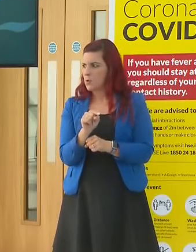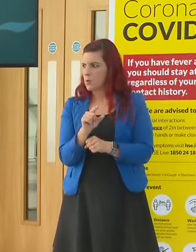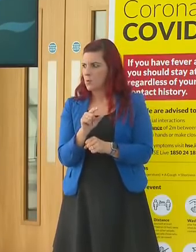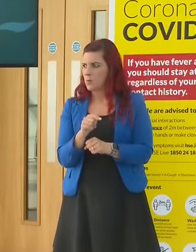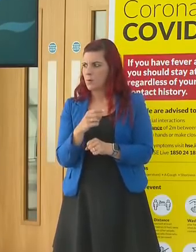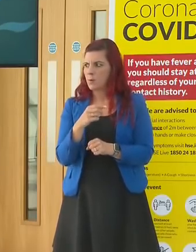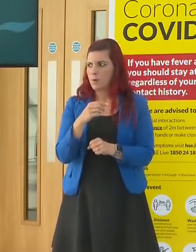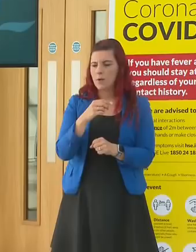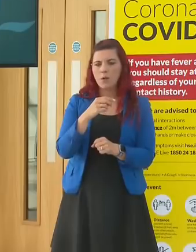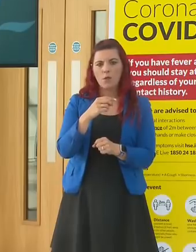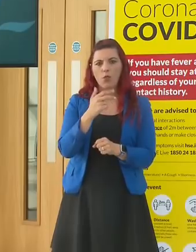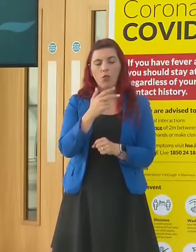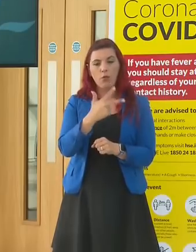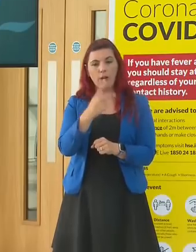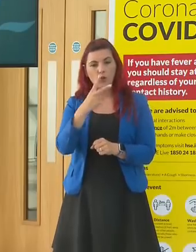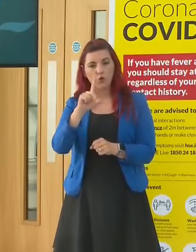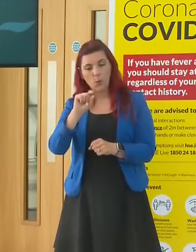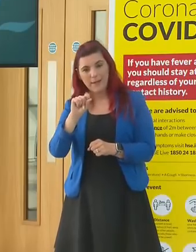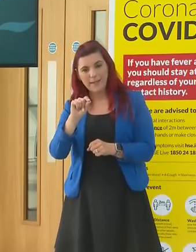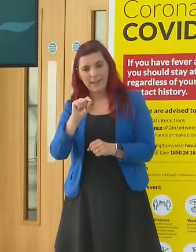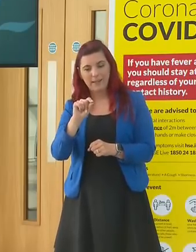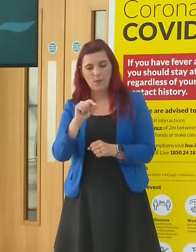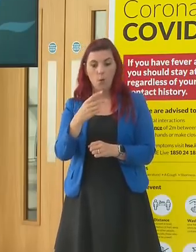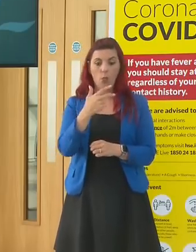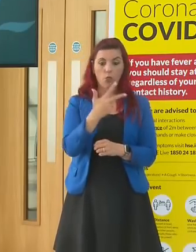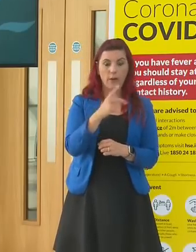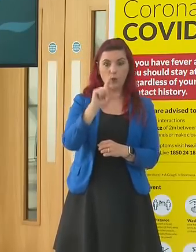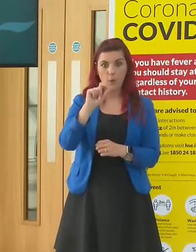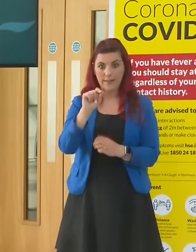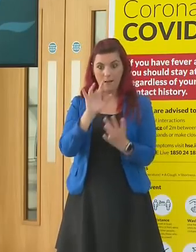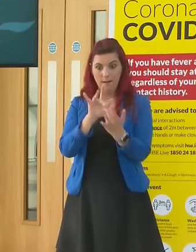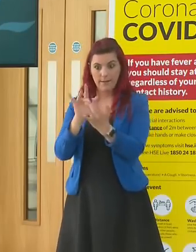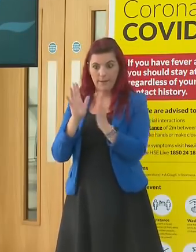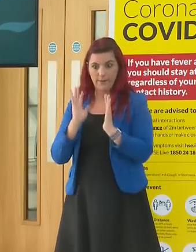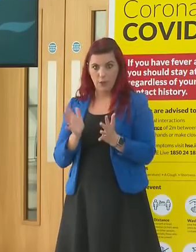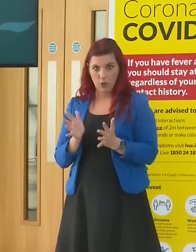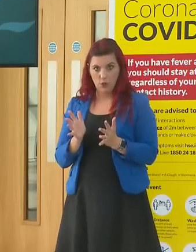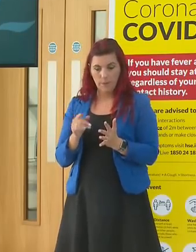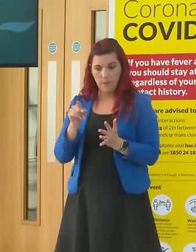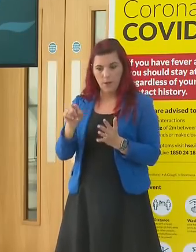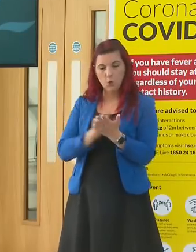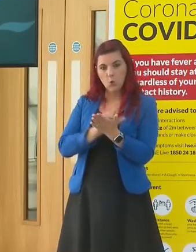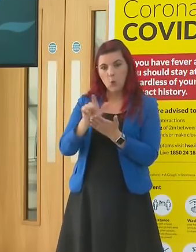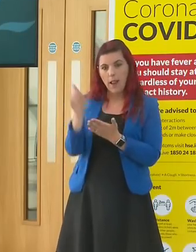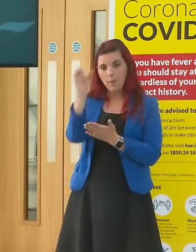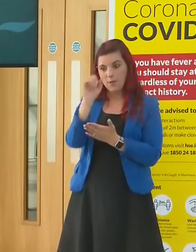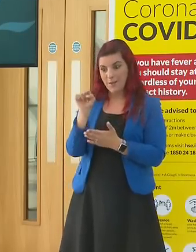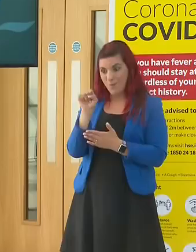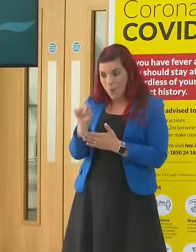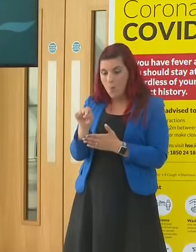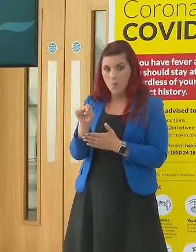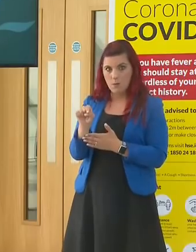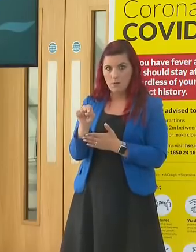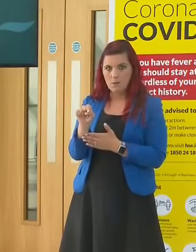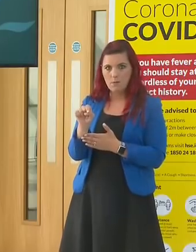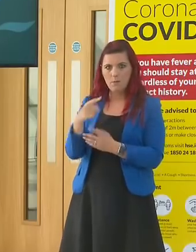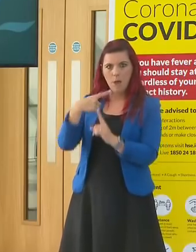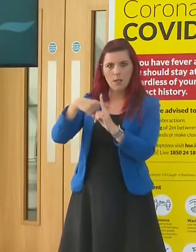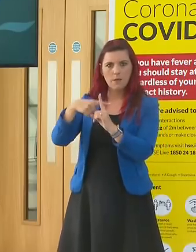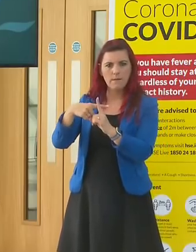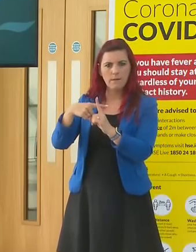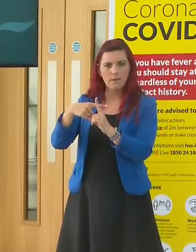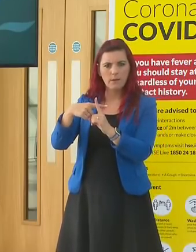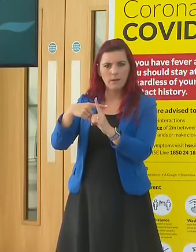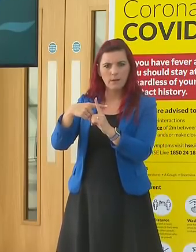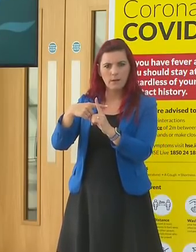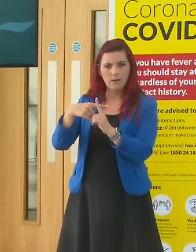those 320 contacts, 12% of those tested positive. And if you